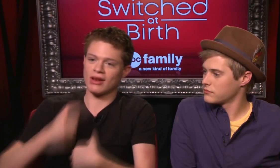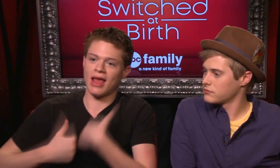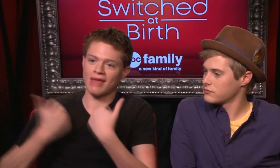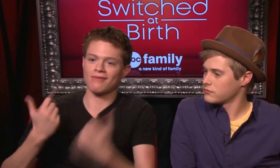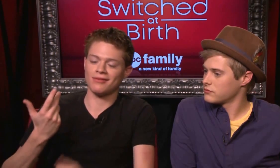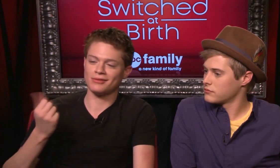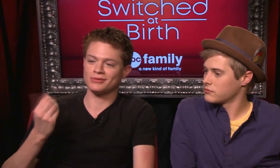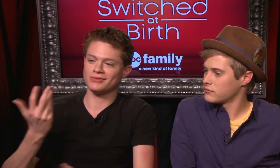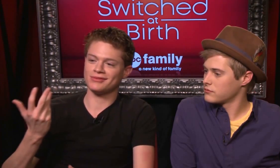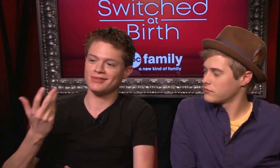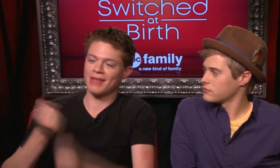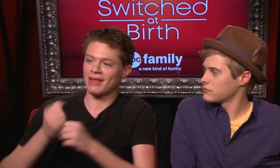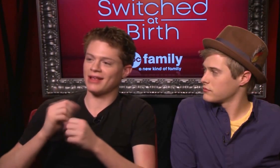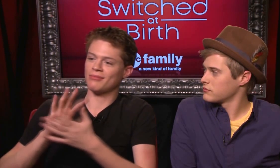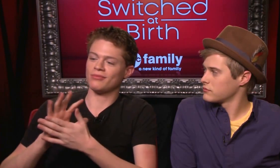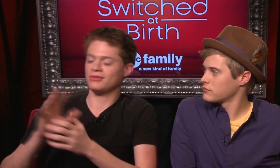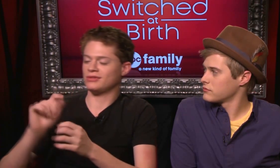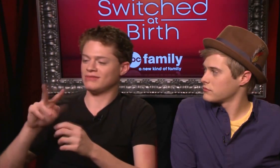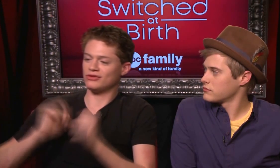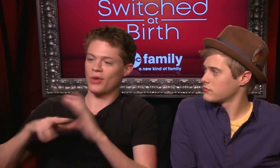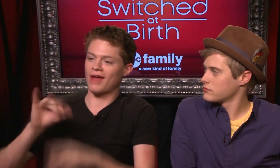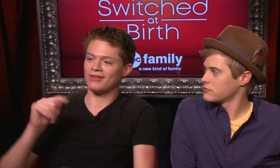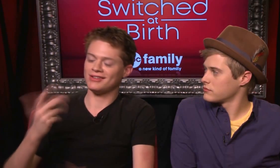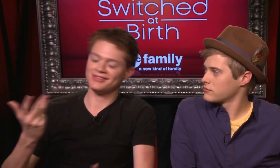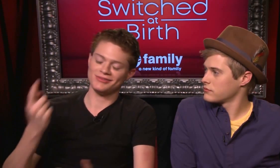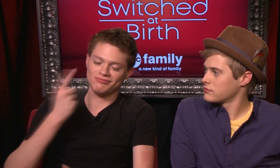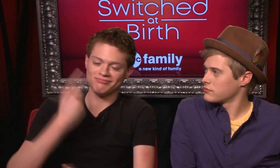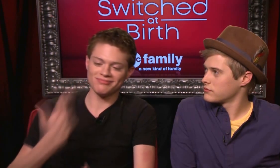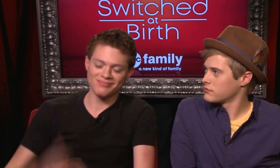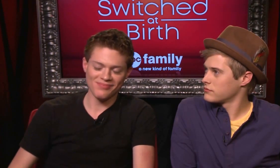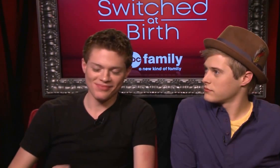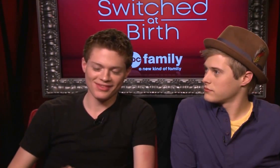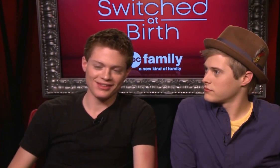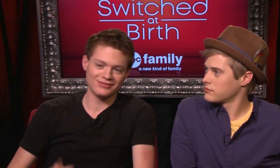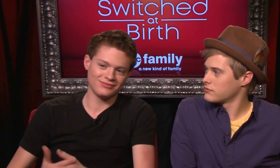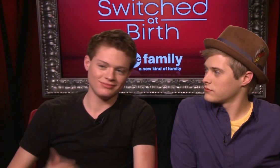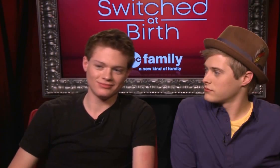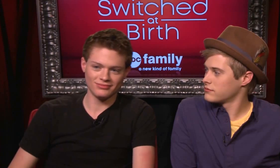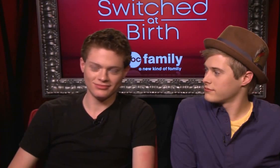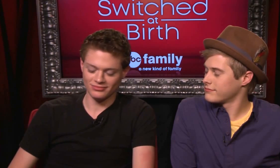kinds of issues, and the fact that I'm in a show like this is helping me learn more and more about the world every day.